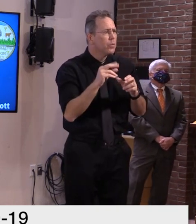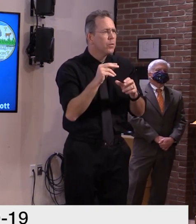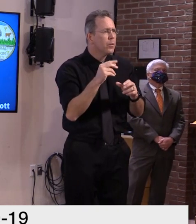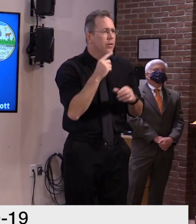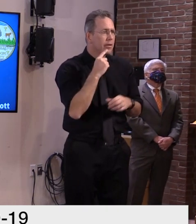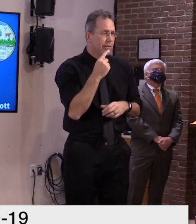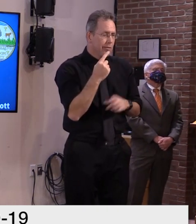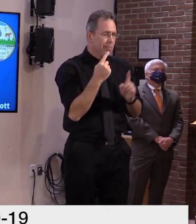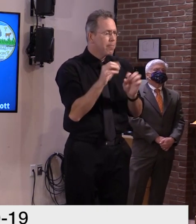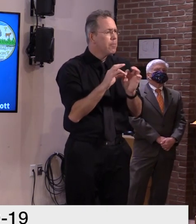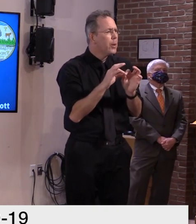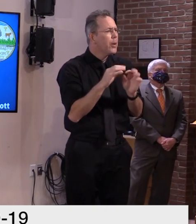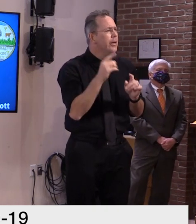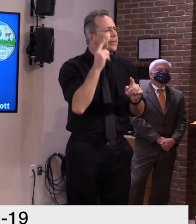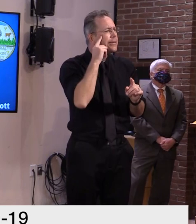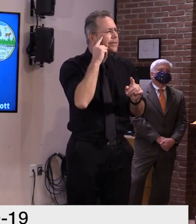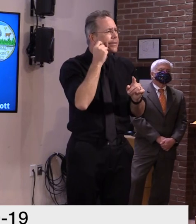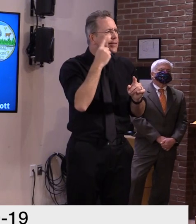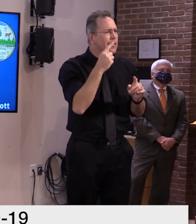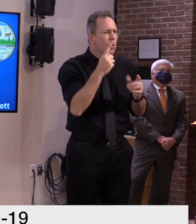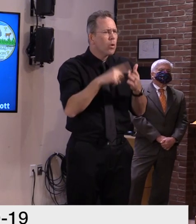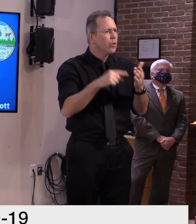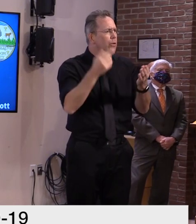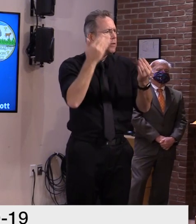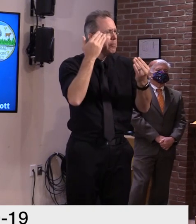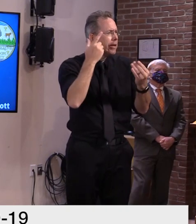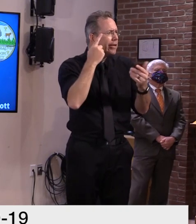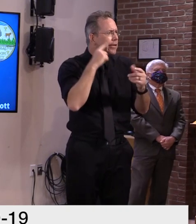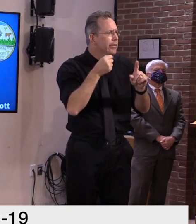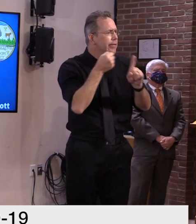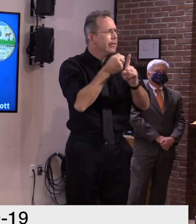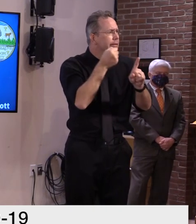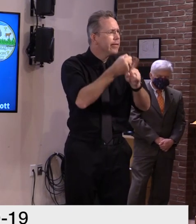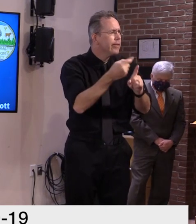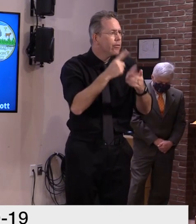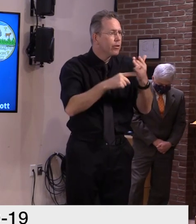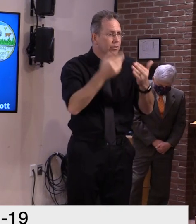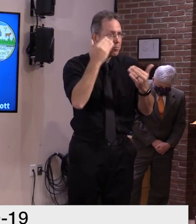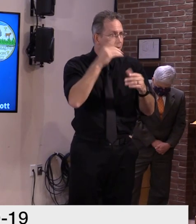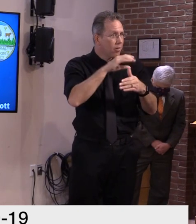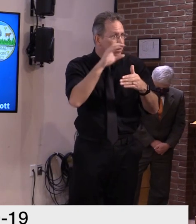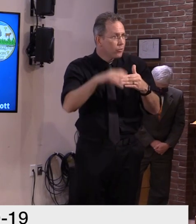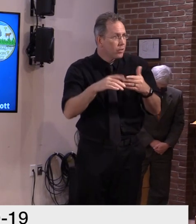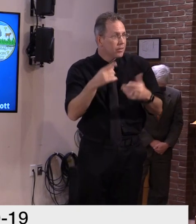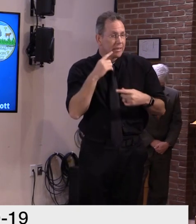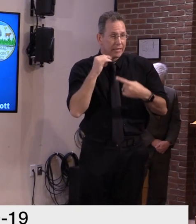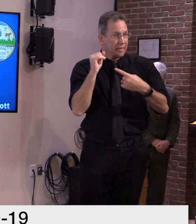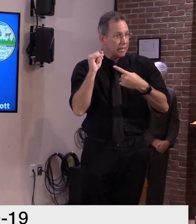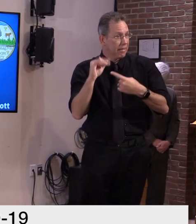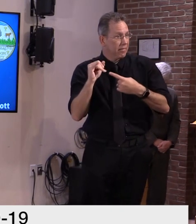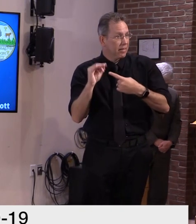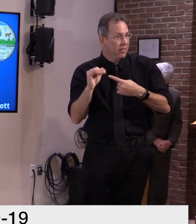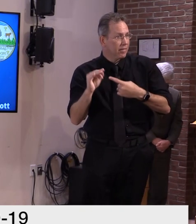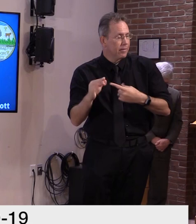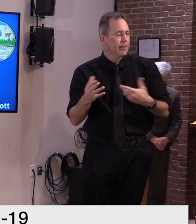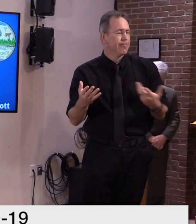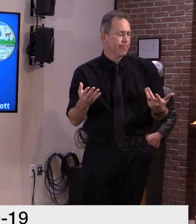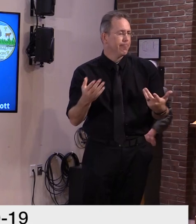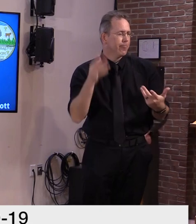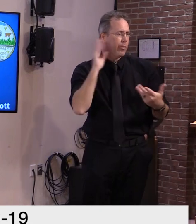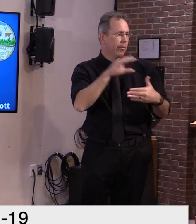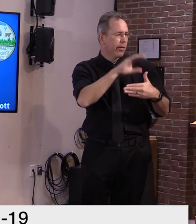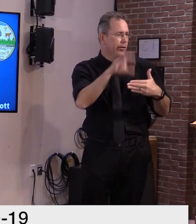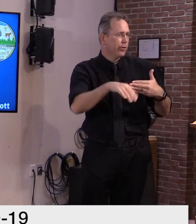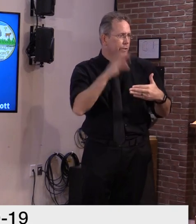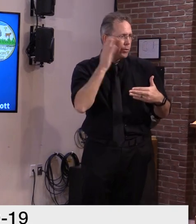live up to that expectation. We're setting a crystal clear expectation. We're educating people about that expectation, and we're putting measures in place that can